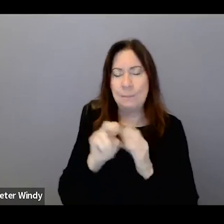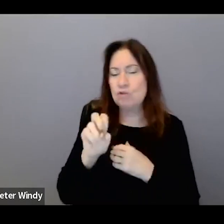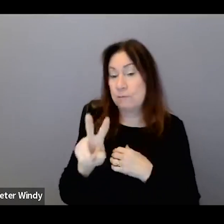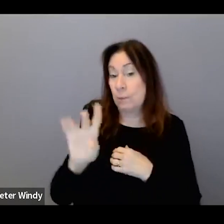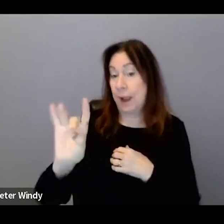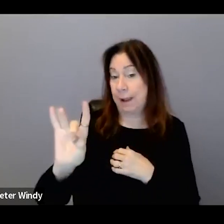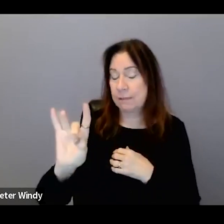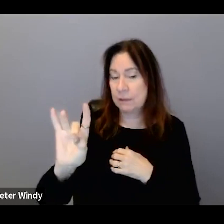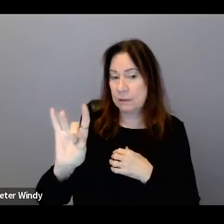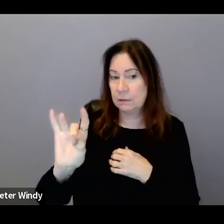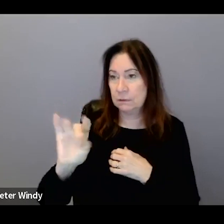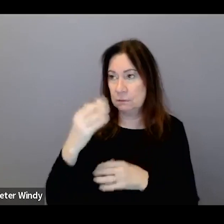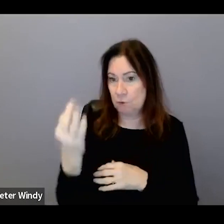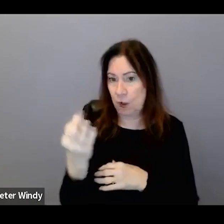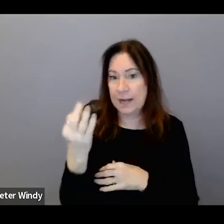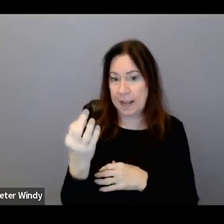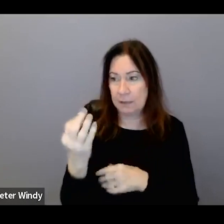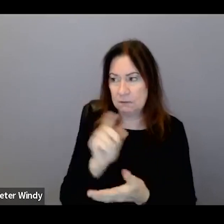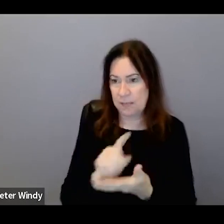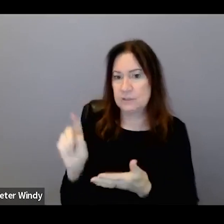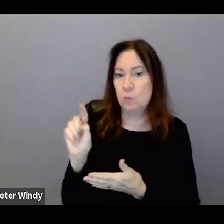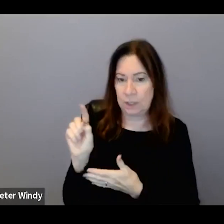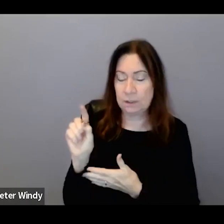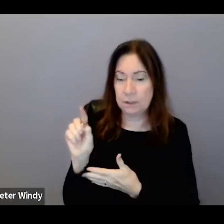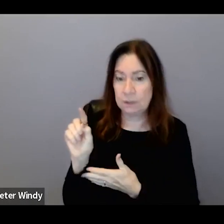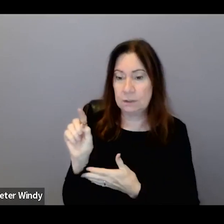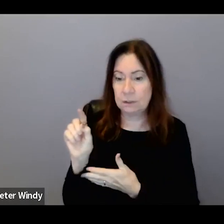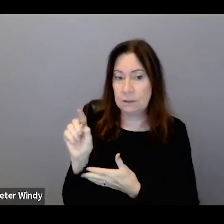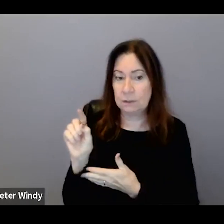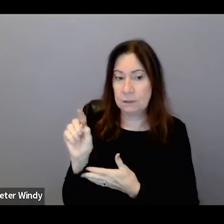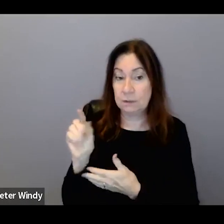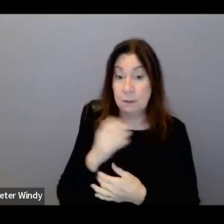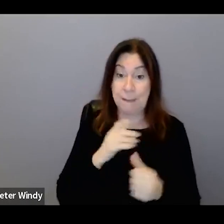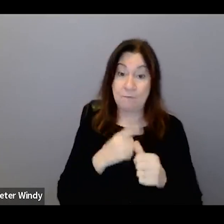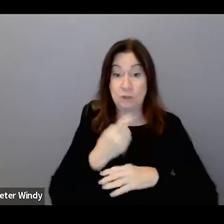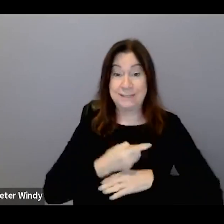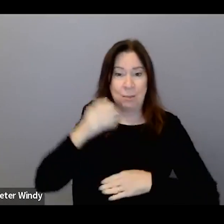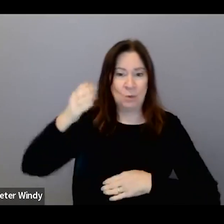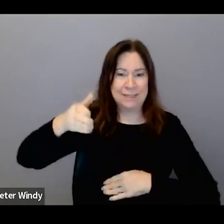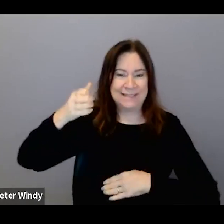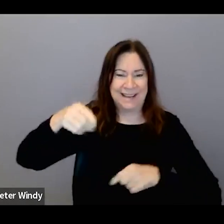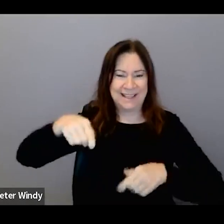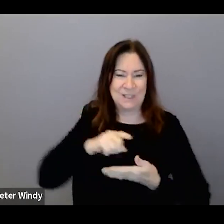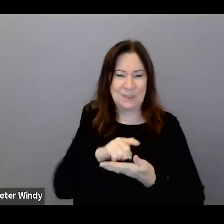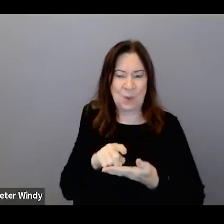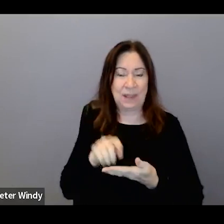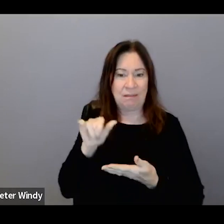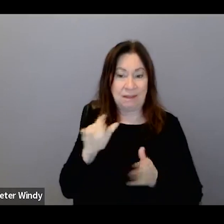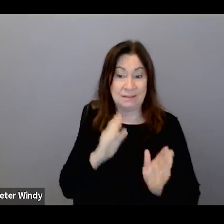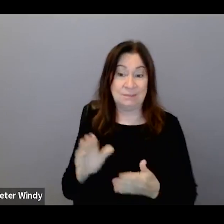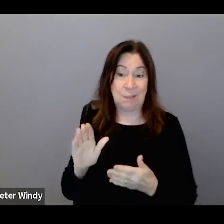8th, which was Friday of last week. This is my first day presenting this week, so that's been the